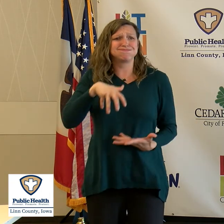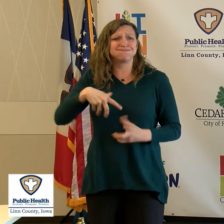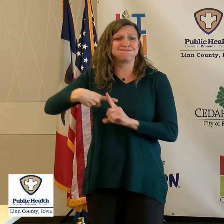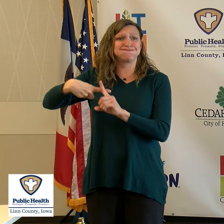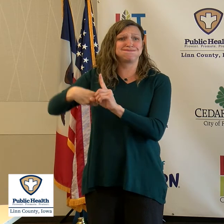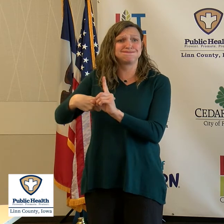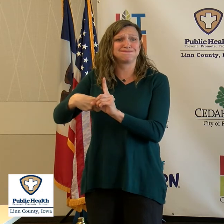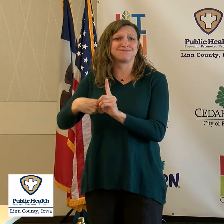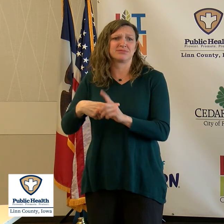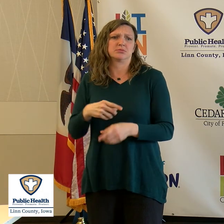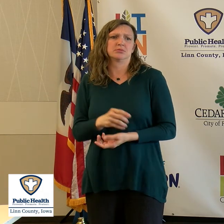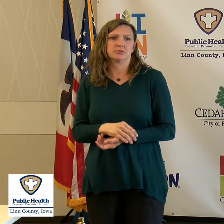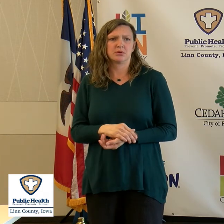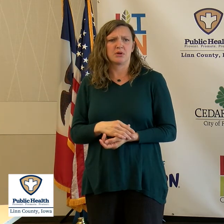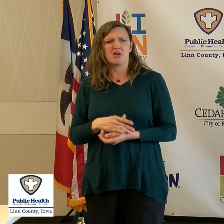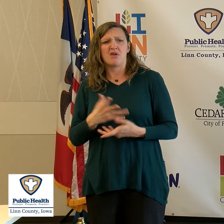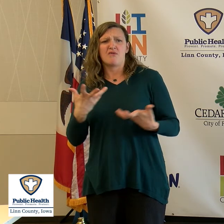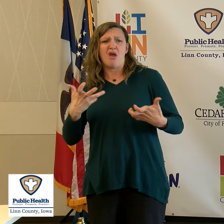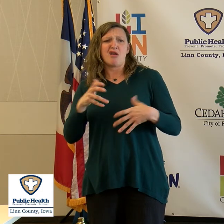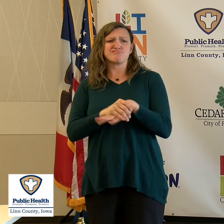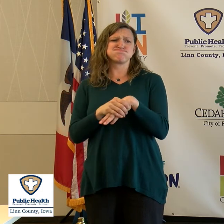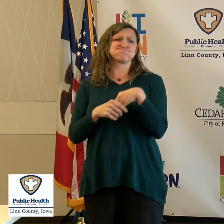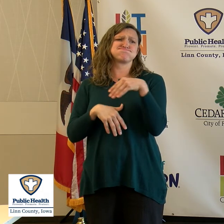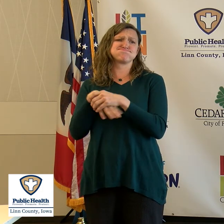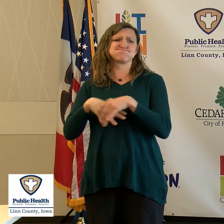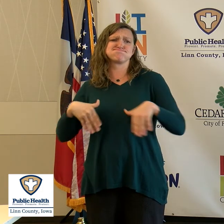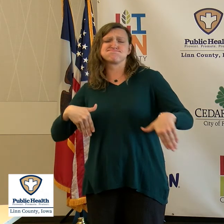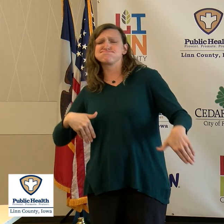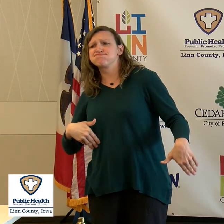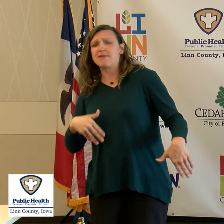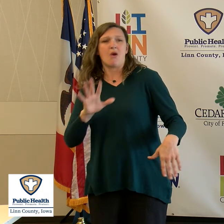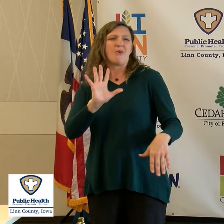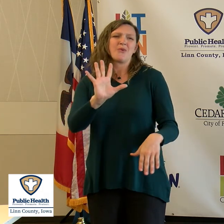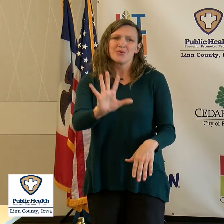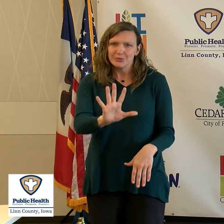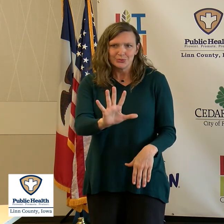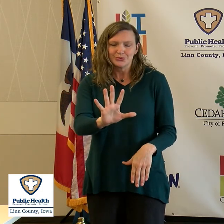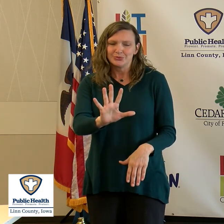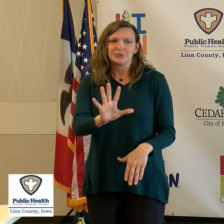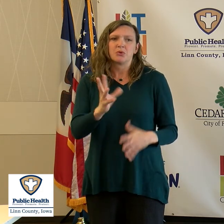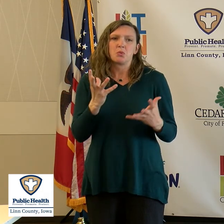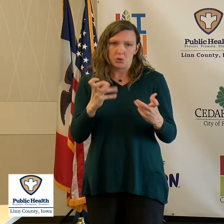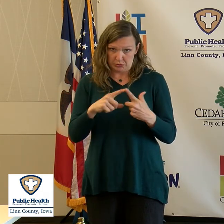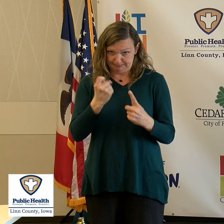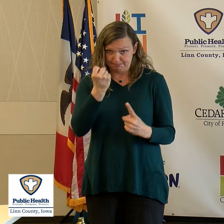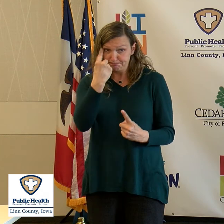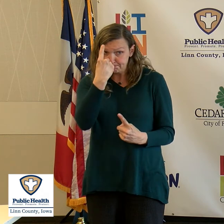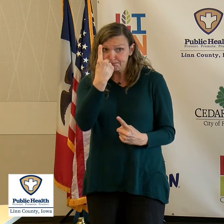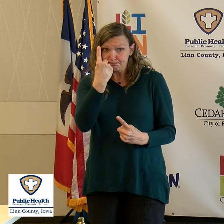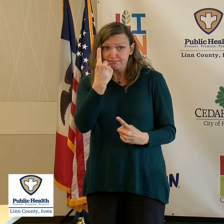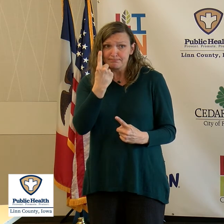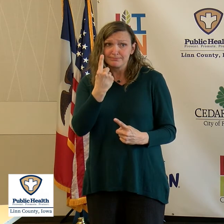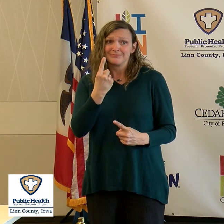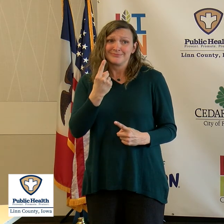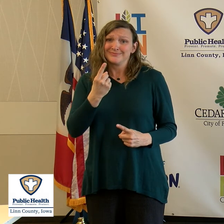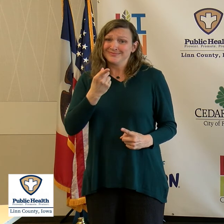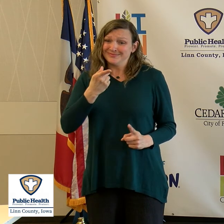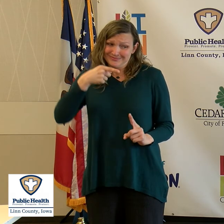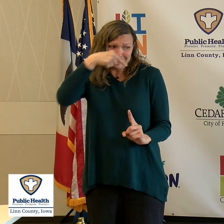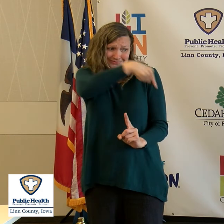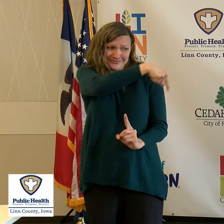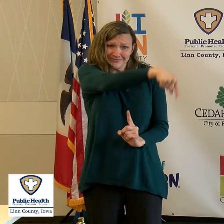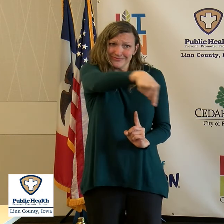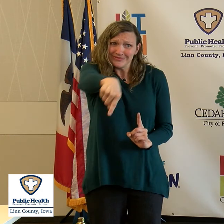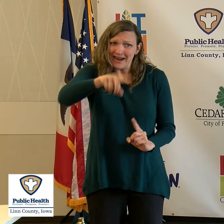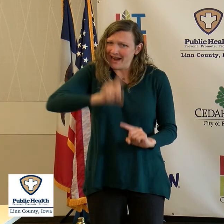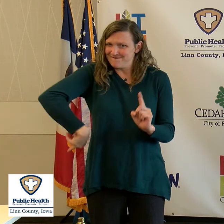this up because I want everyone in this state to be aware of what is going on, because if left unchecked, this issue can